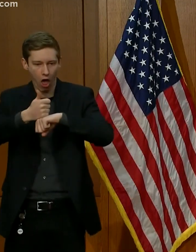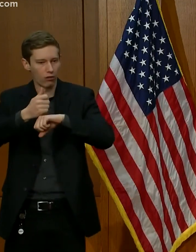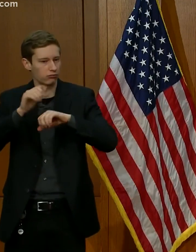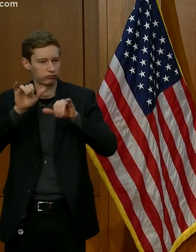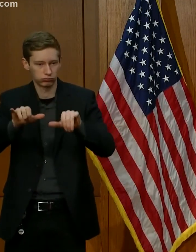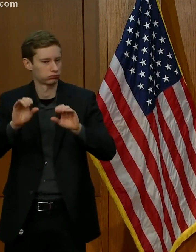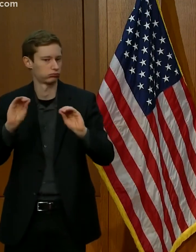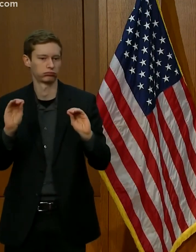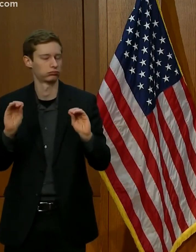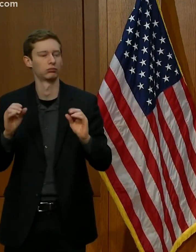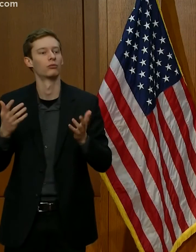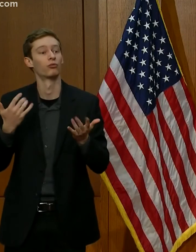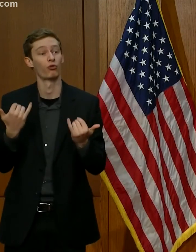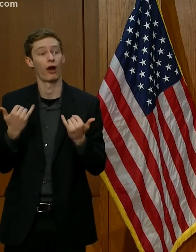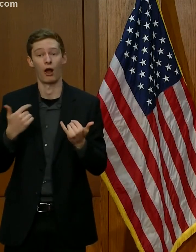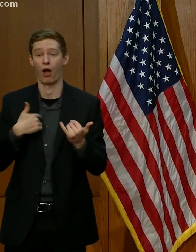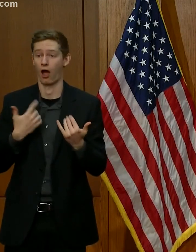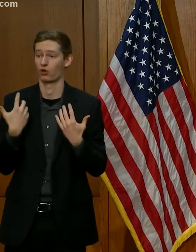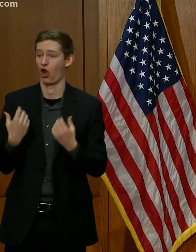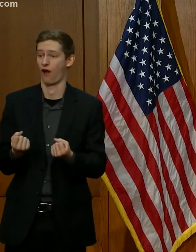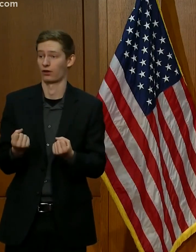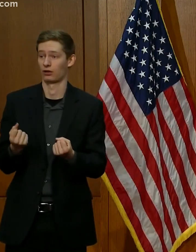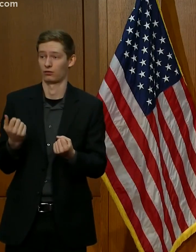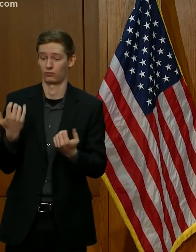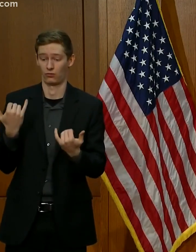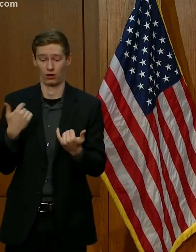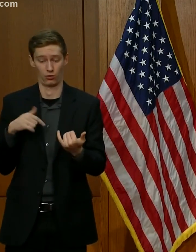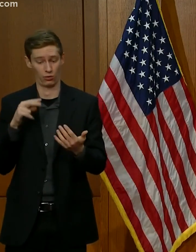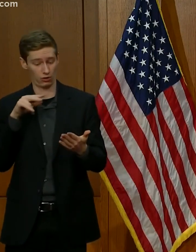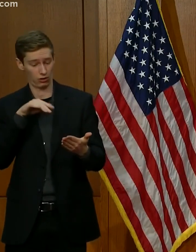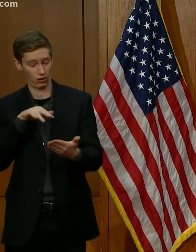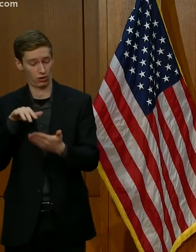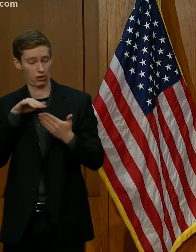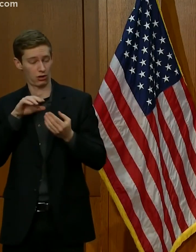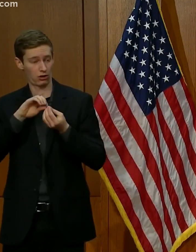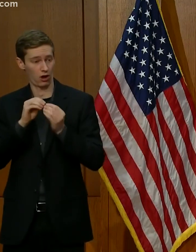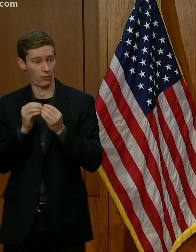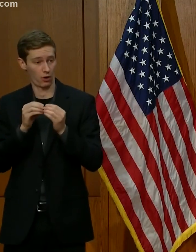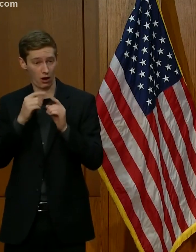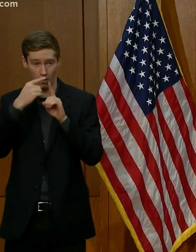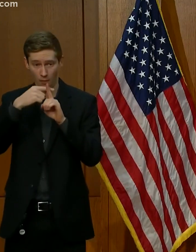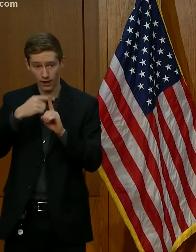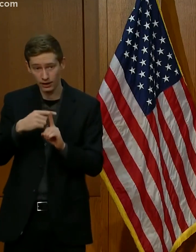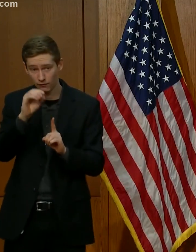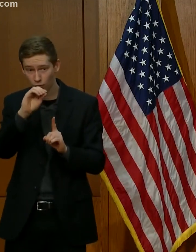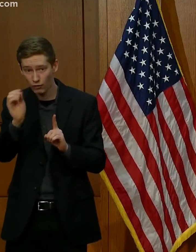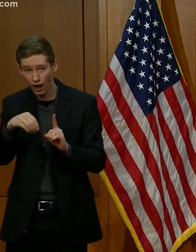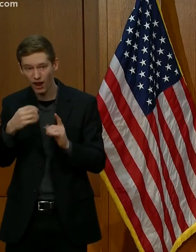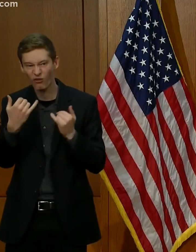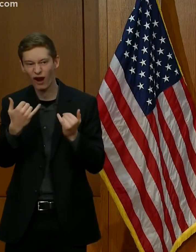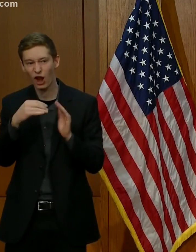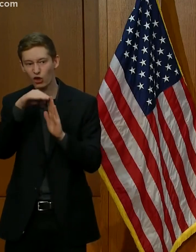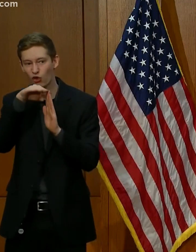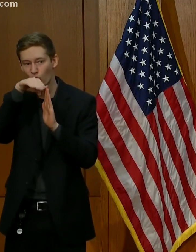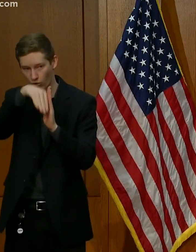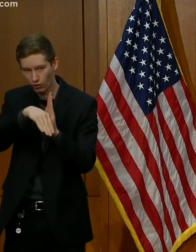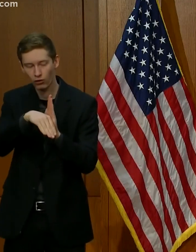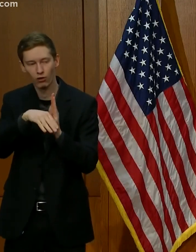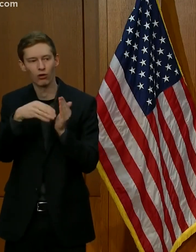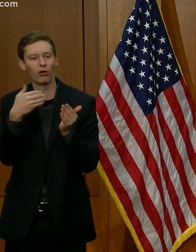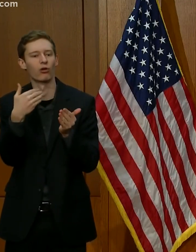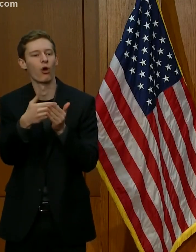though, I am confident that as we look at the numbers, the positivity rate, which is trending down, it's very close